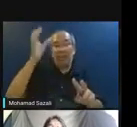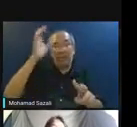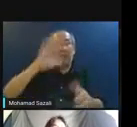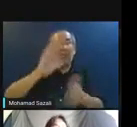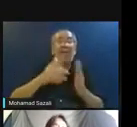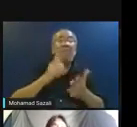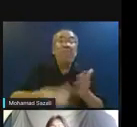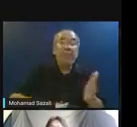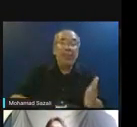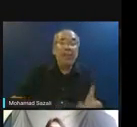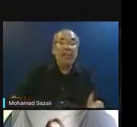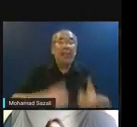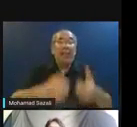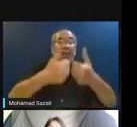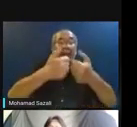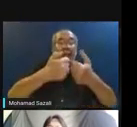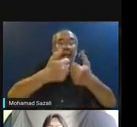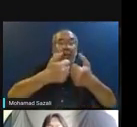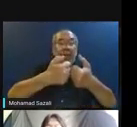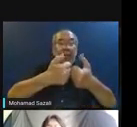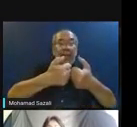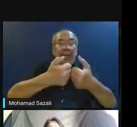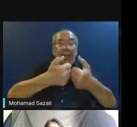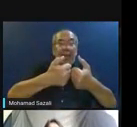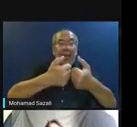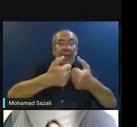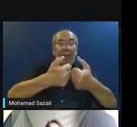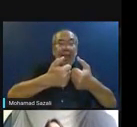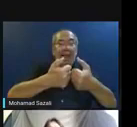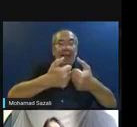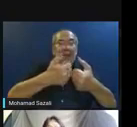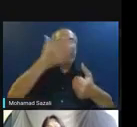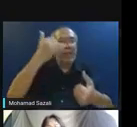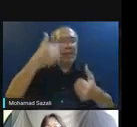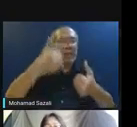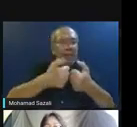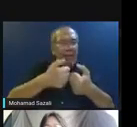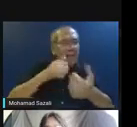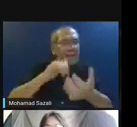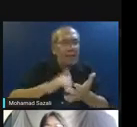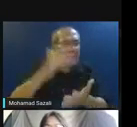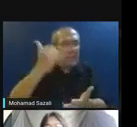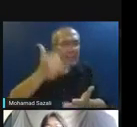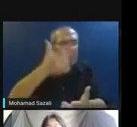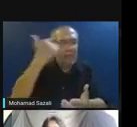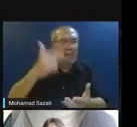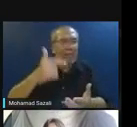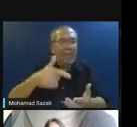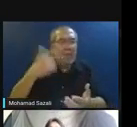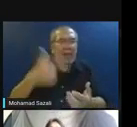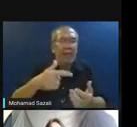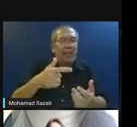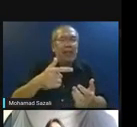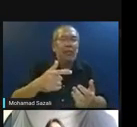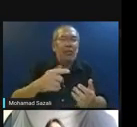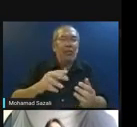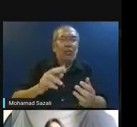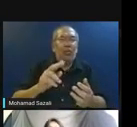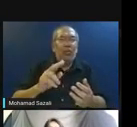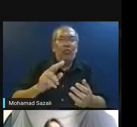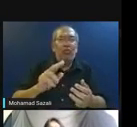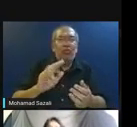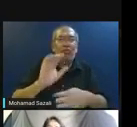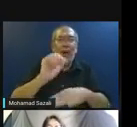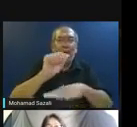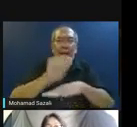And what about Chinese? But the Chinese do not have bersanding. So the sign for Chinese getting married is this. Why?